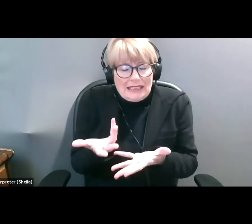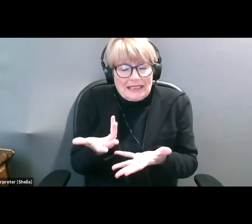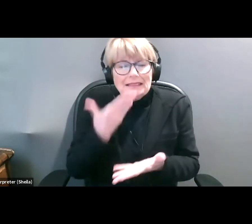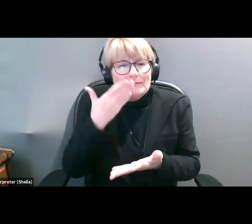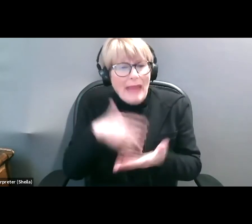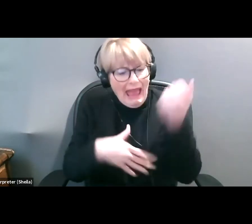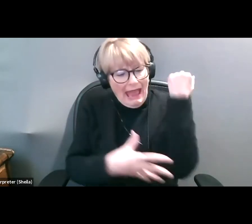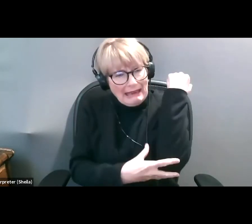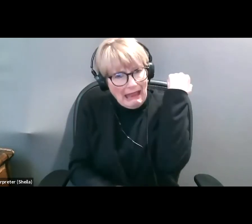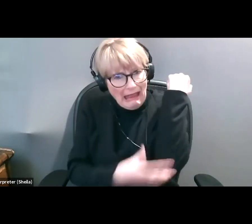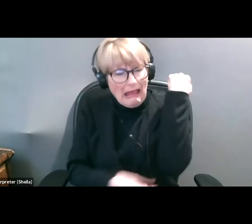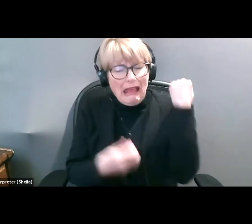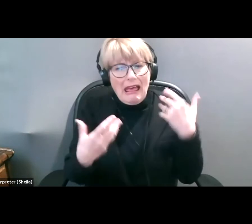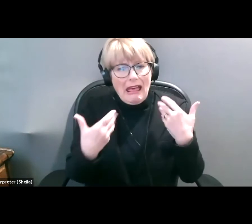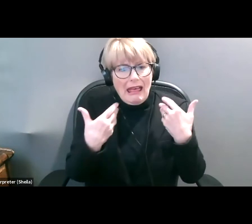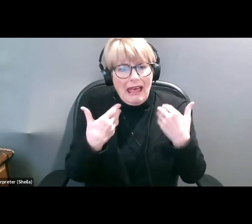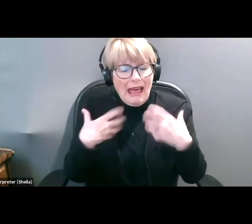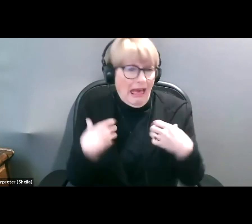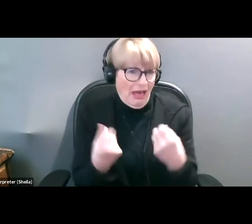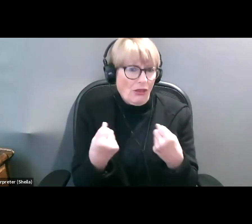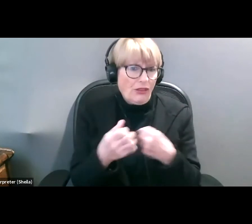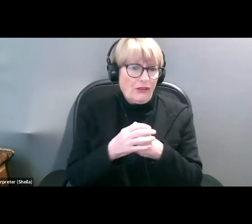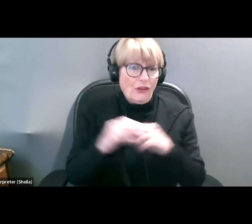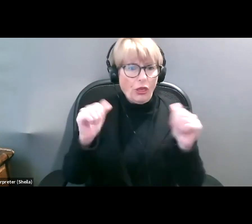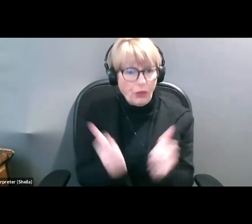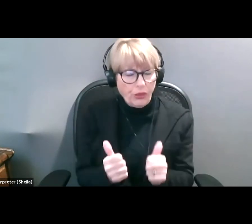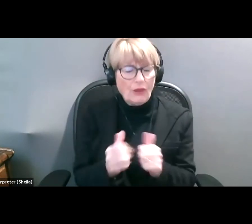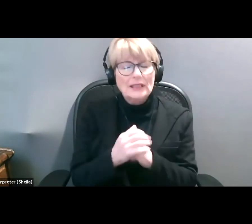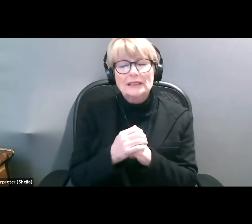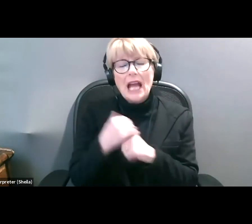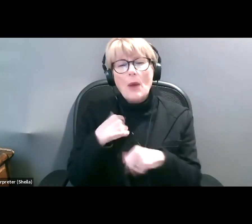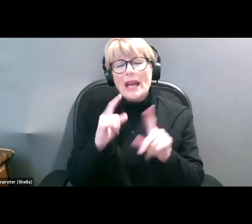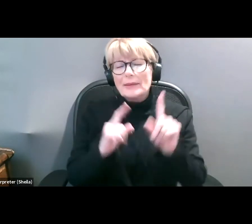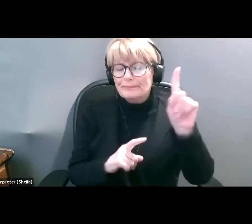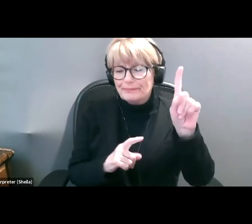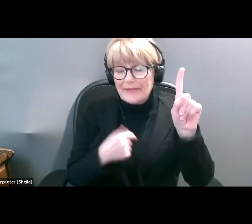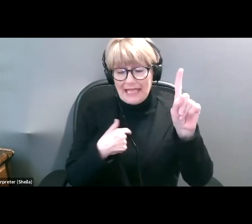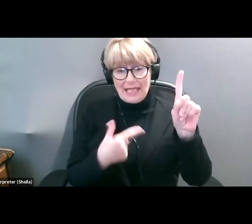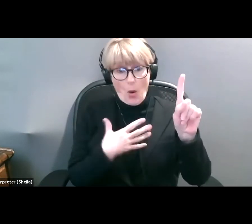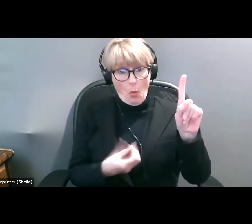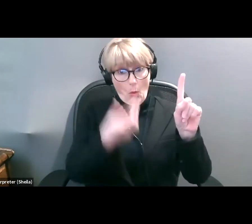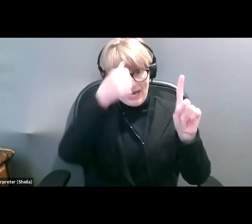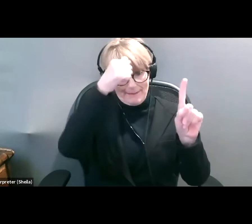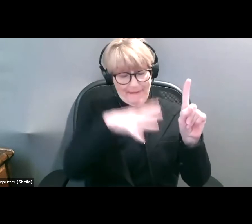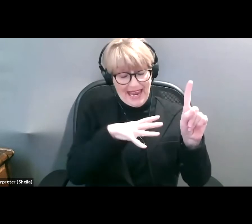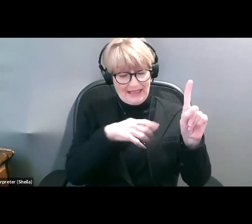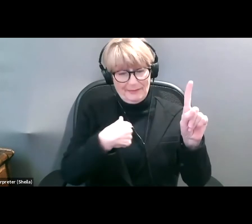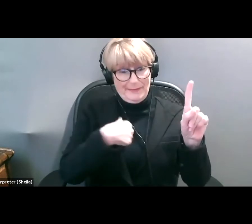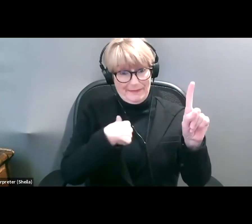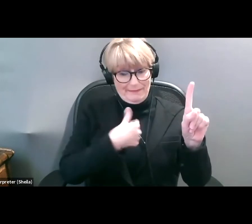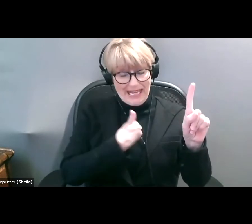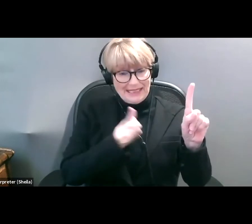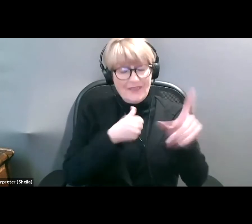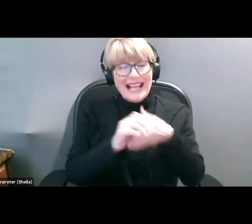something about it. I just want to pause here just for a second, that as a white man, as a leader in an organization, in